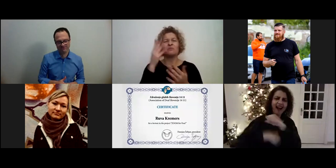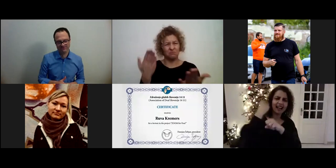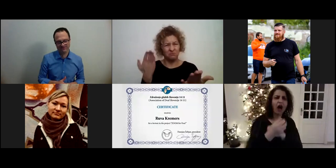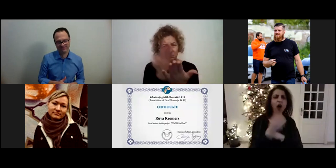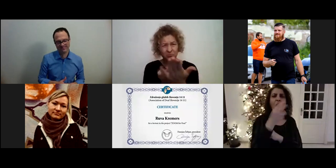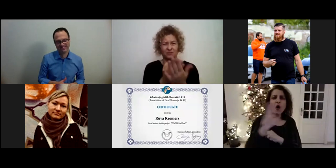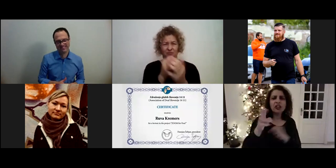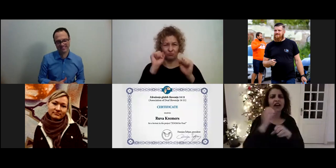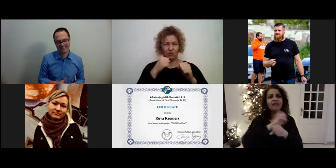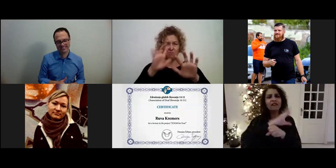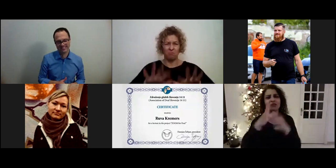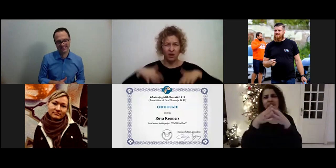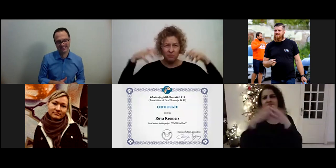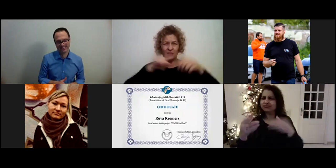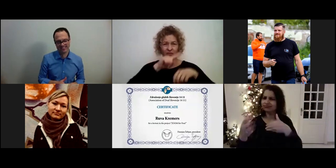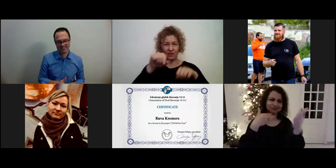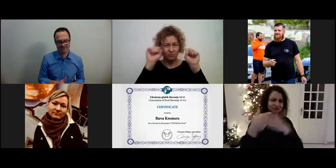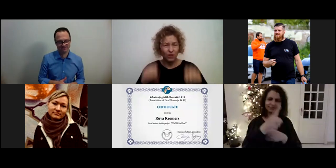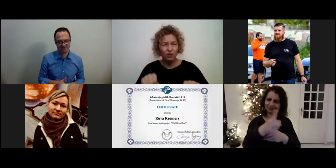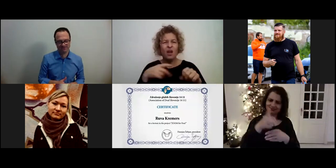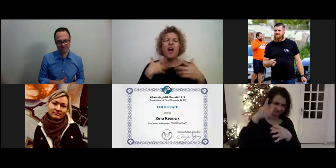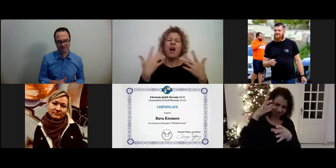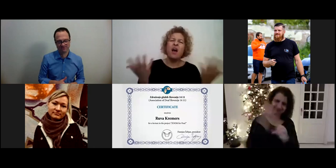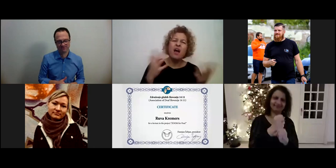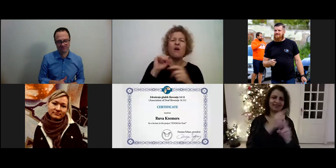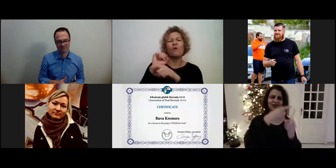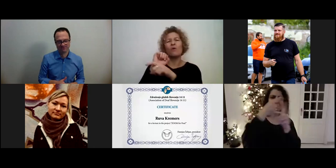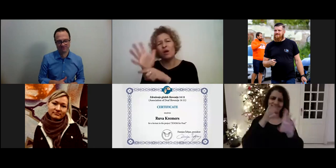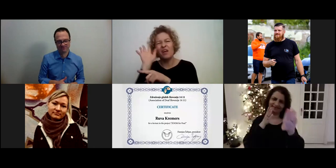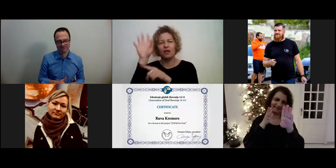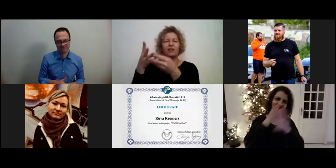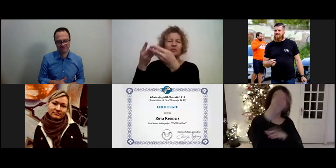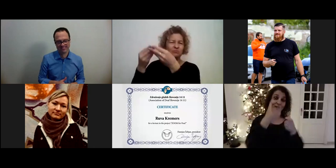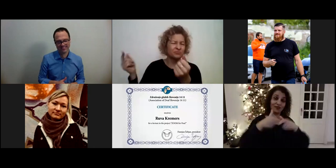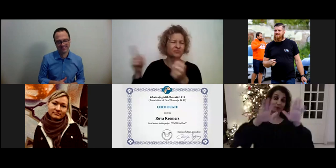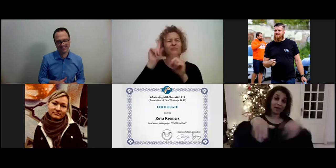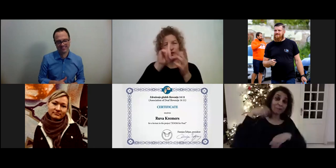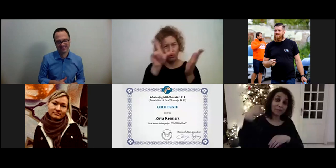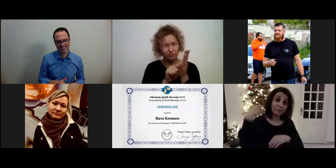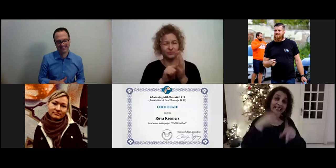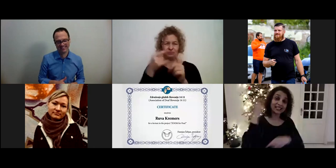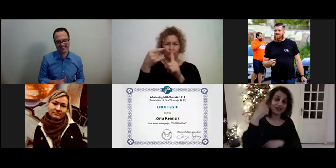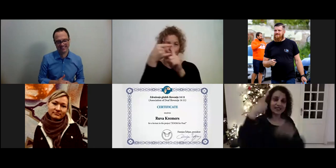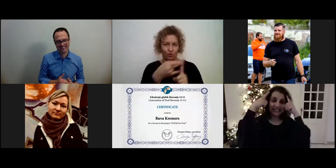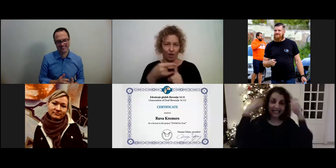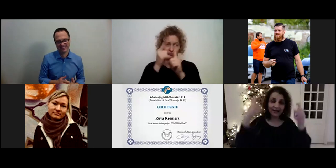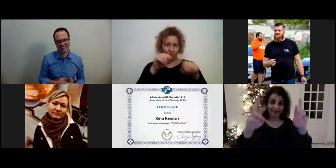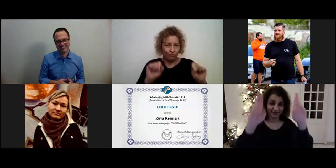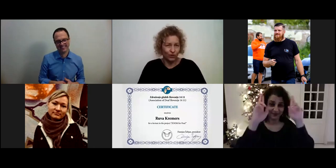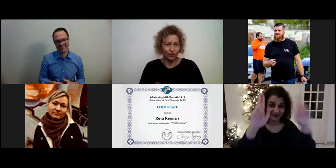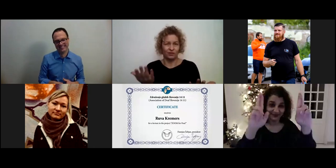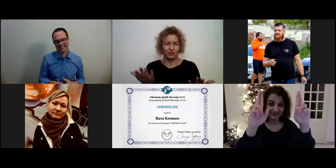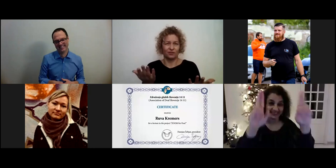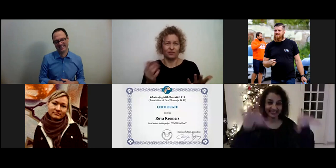going. Let's make sure that we can keep this going through Zoom, so this